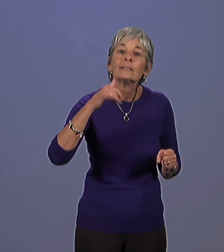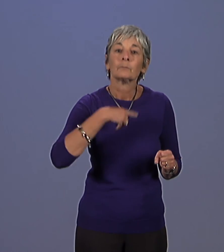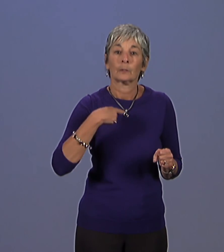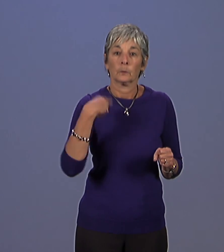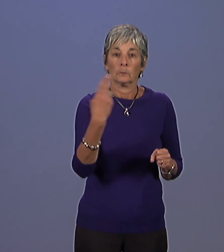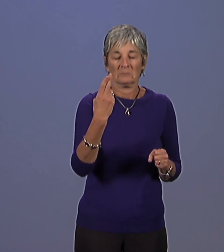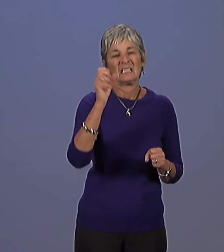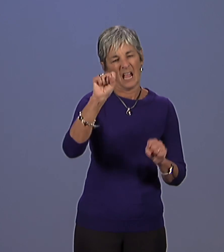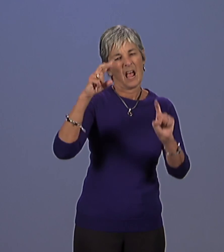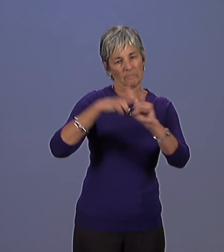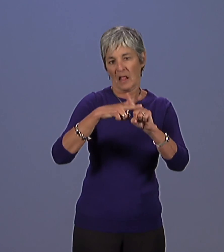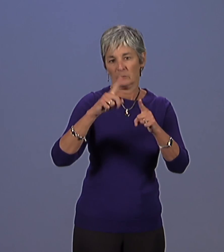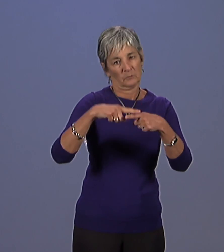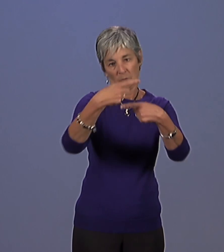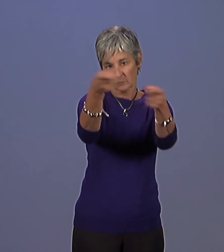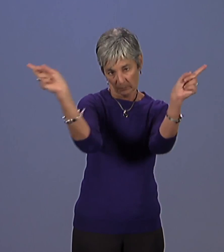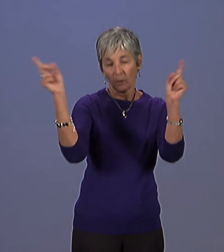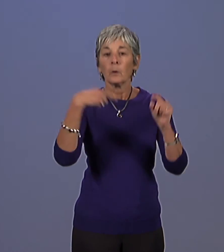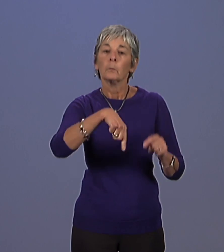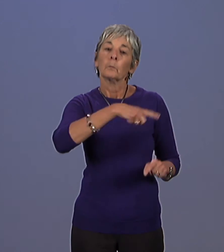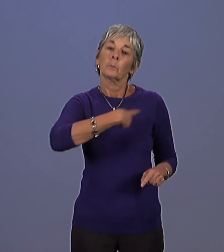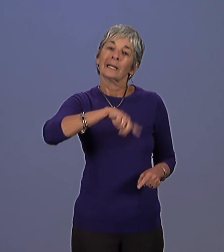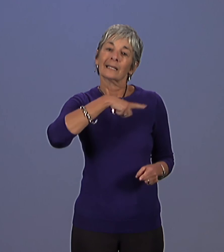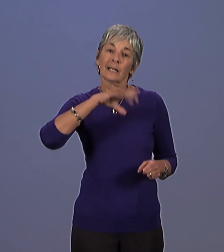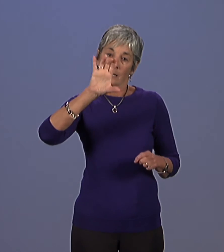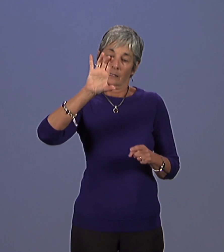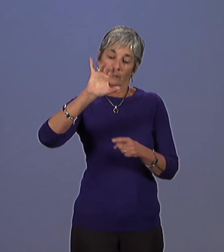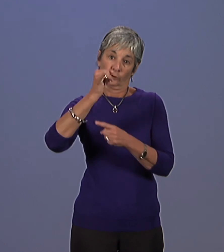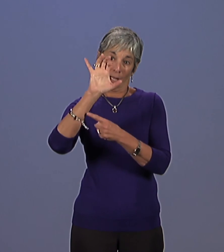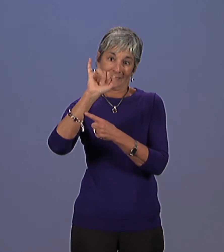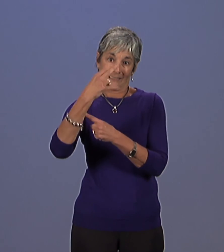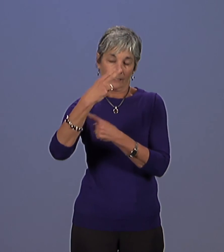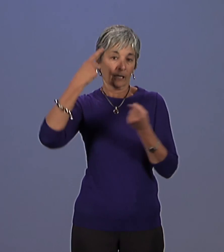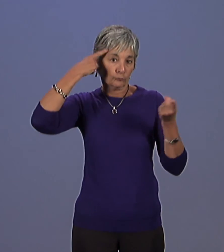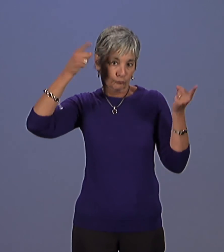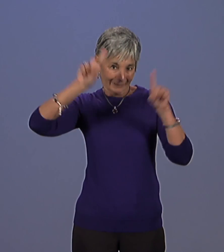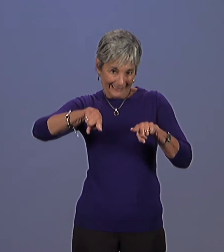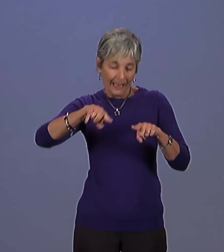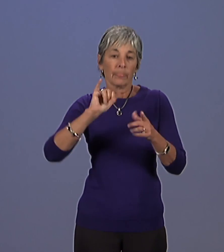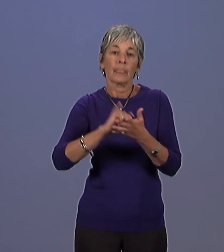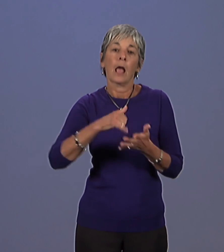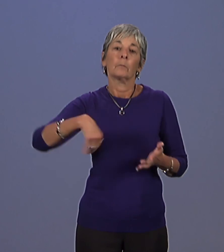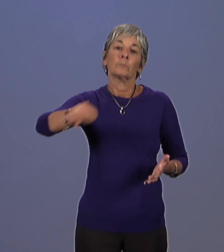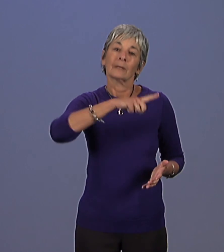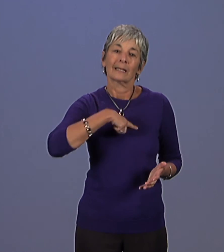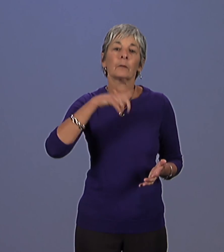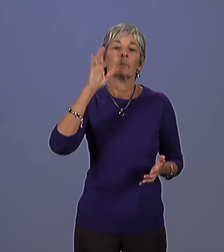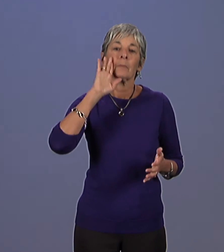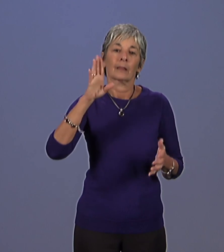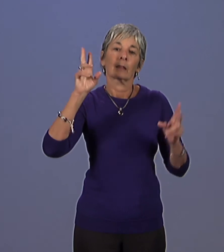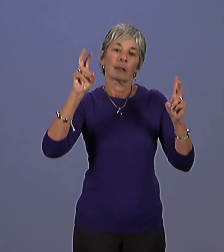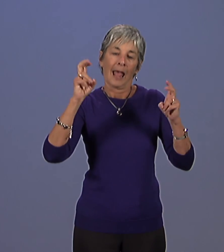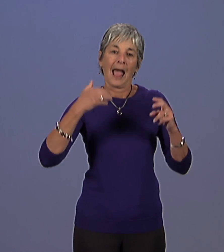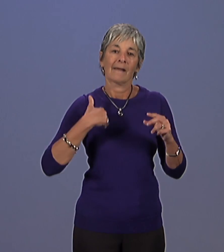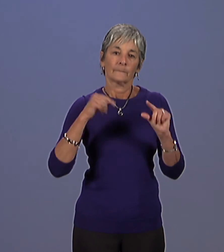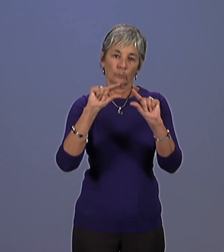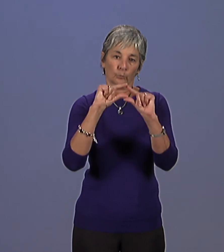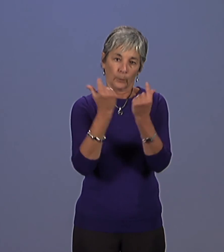and it can apply to any organization. At JCIH, we have agreed that we will have group consensus.